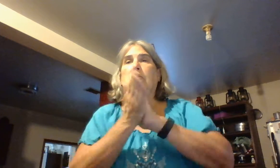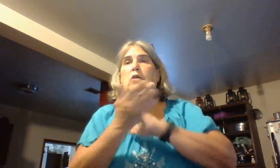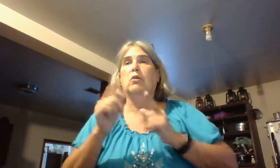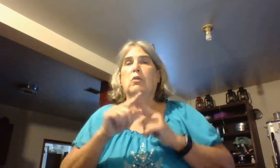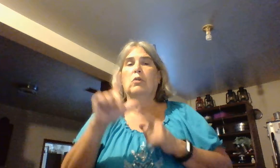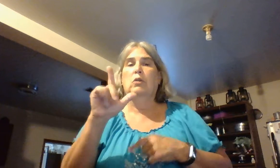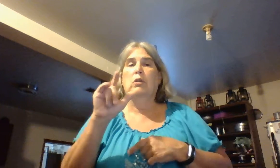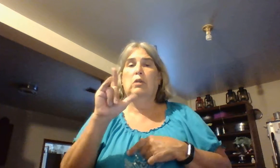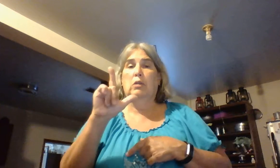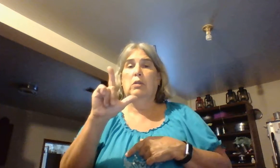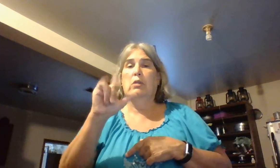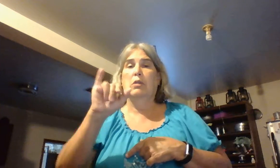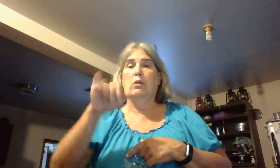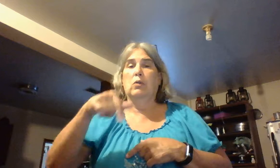water.